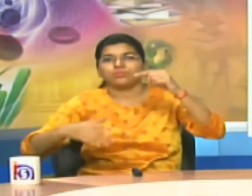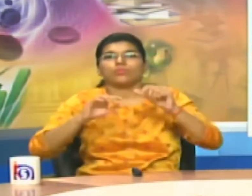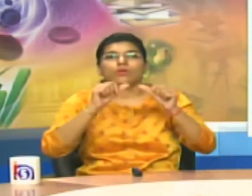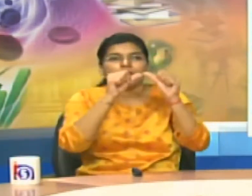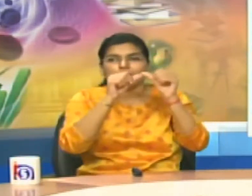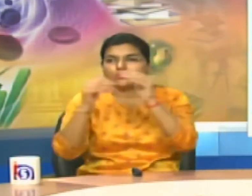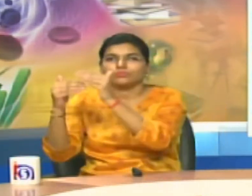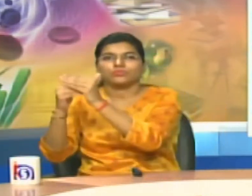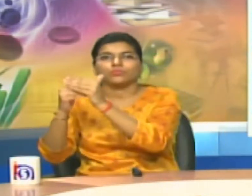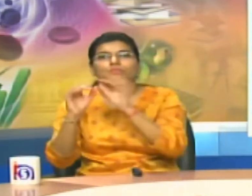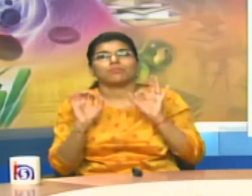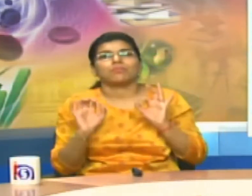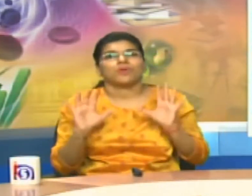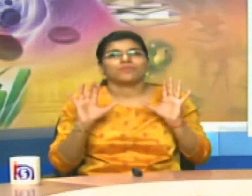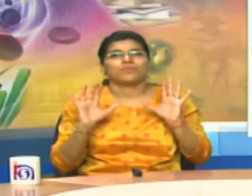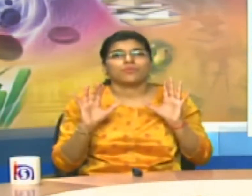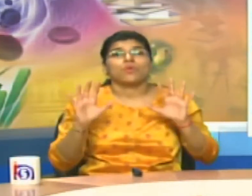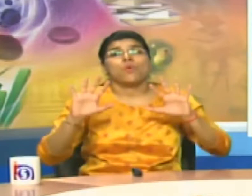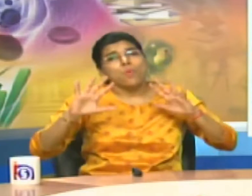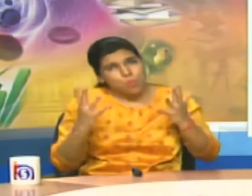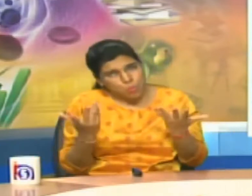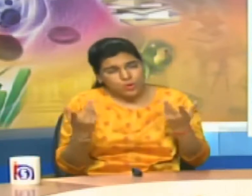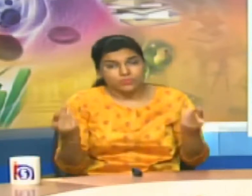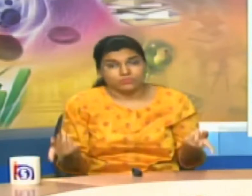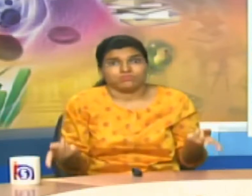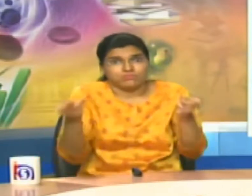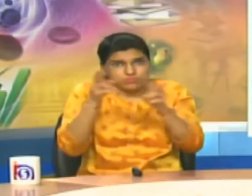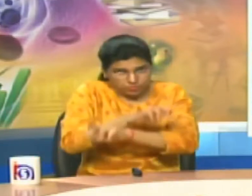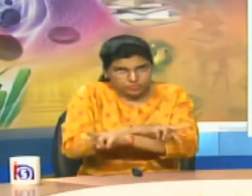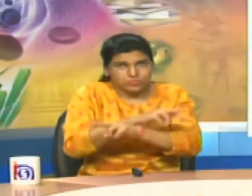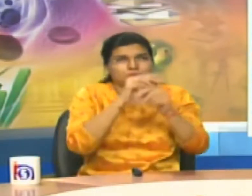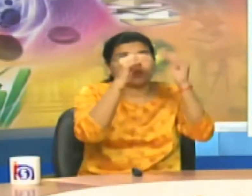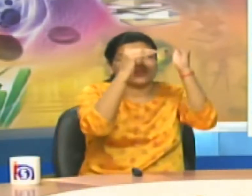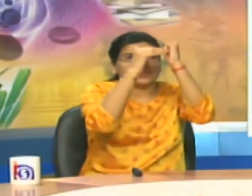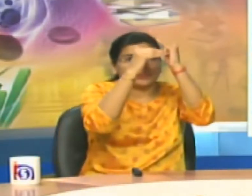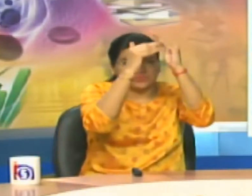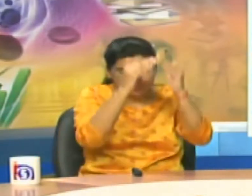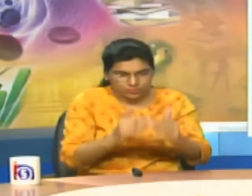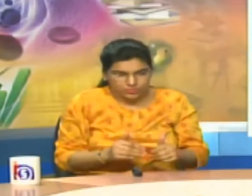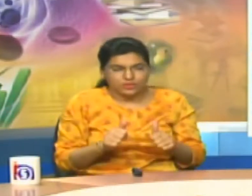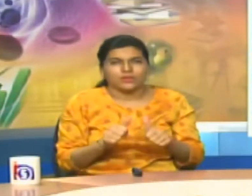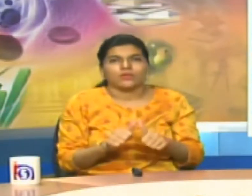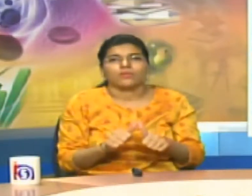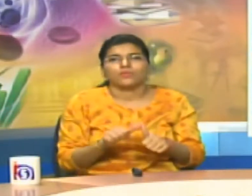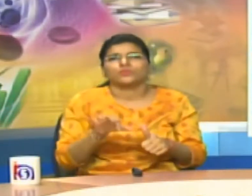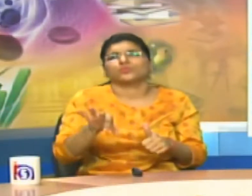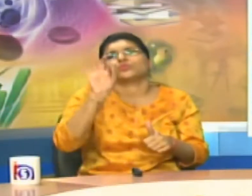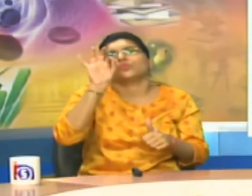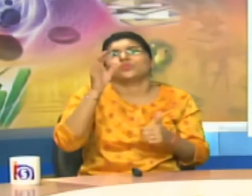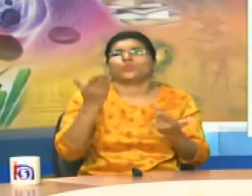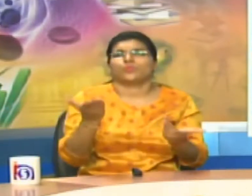learner, and automatically it matches with the alphabet, and they can be put in